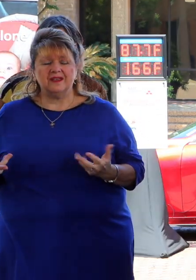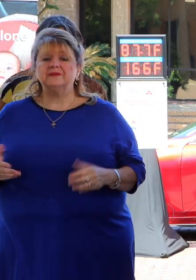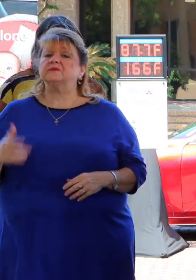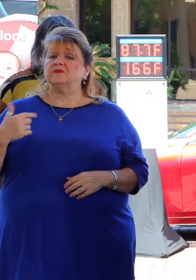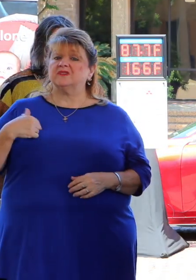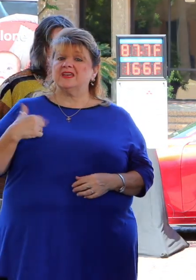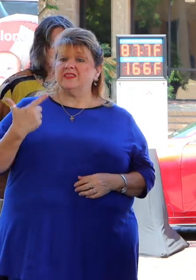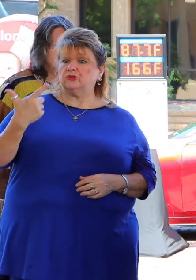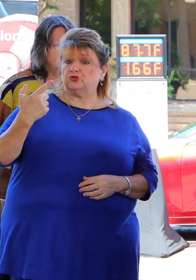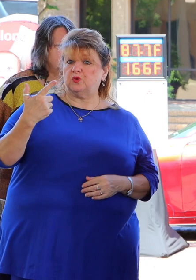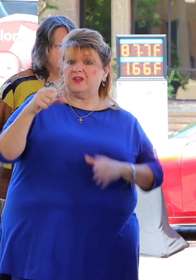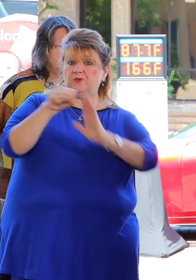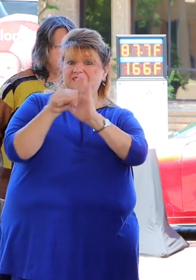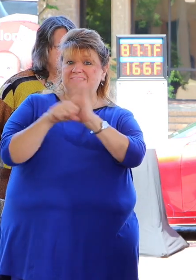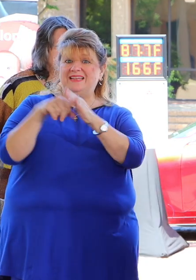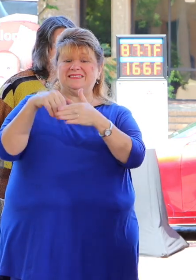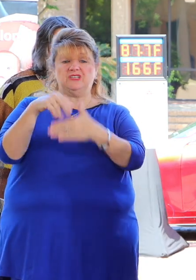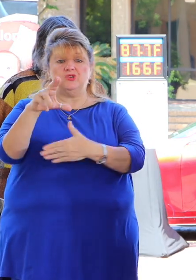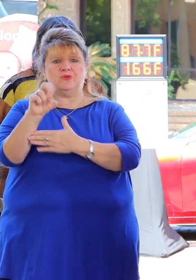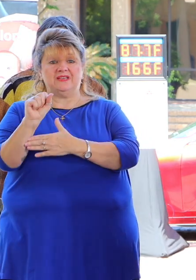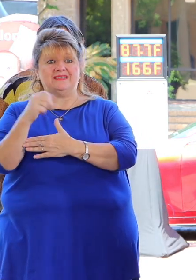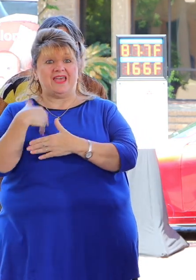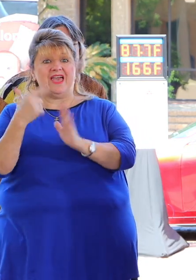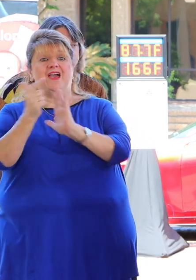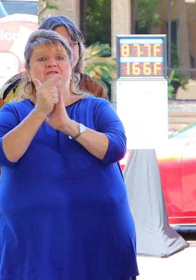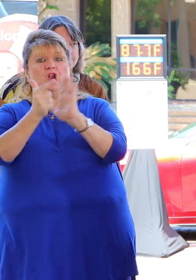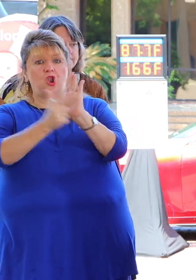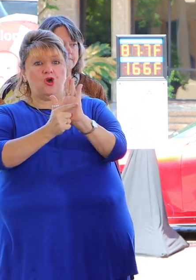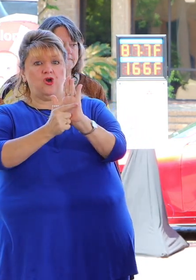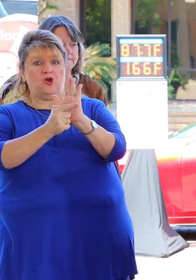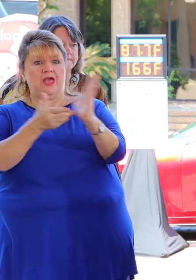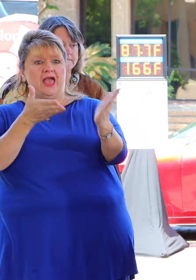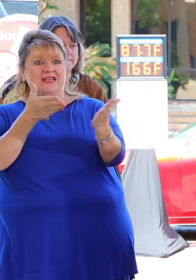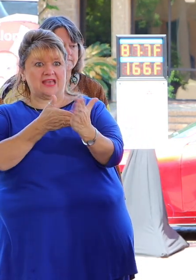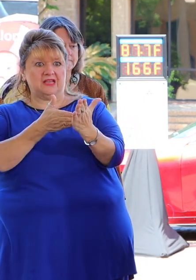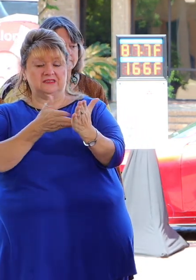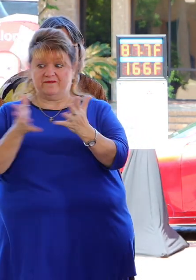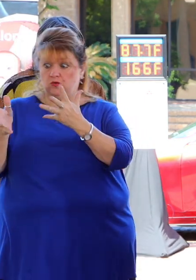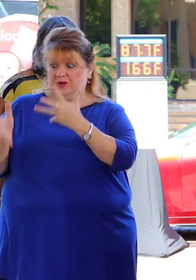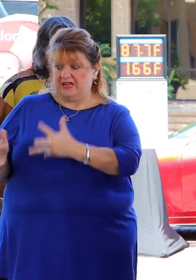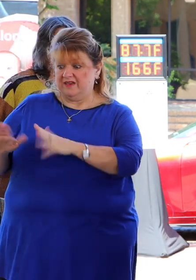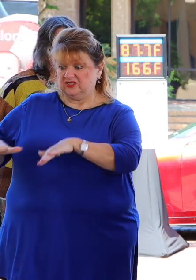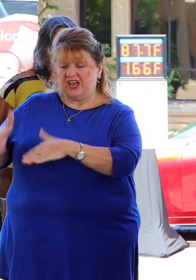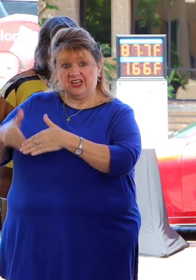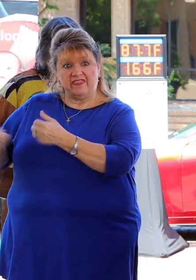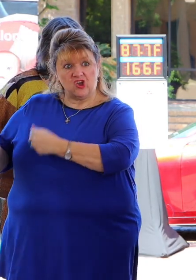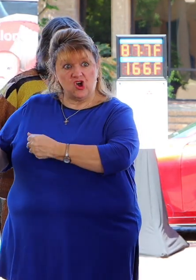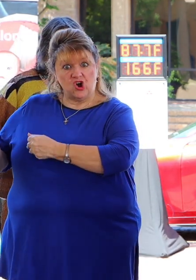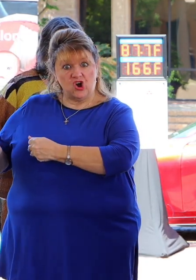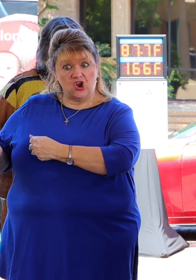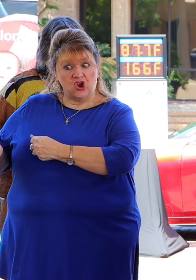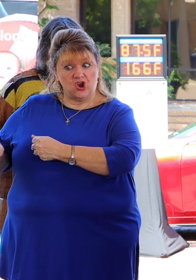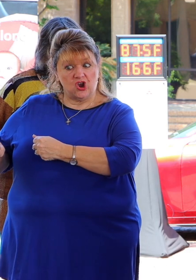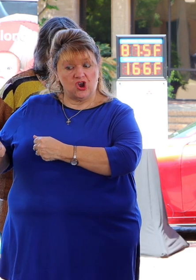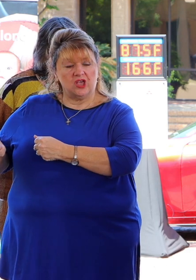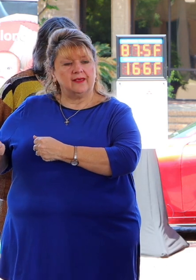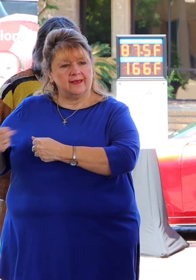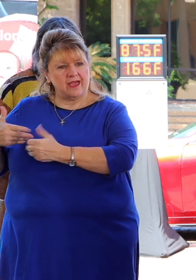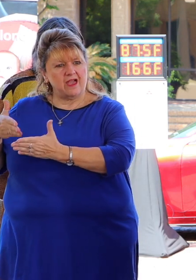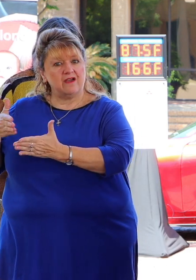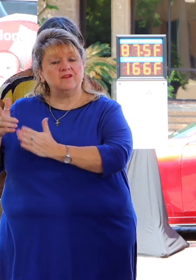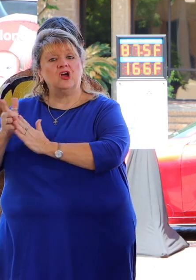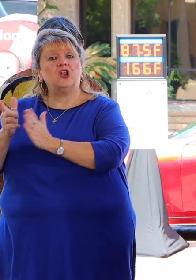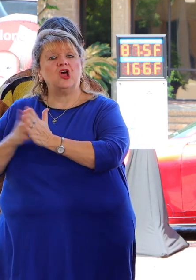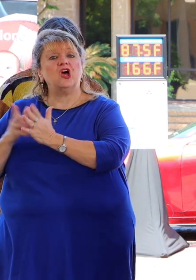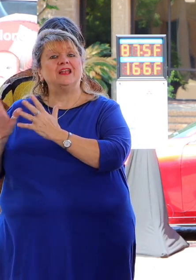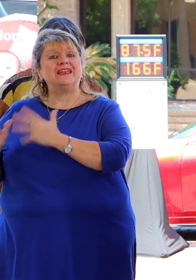21 states in the United States that have laws against leaving children in a car, but there's 31 states that have laws